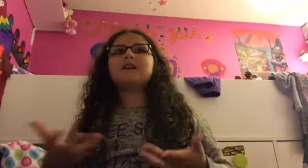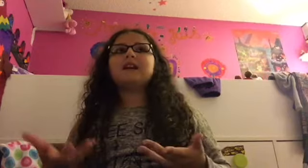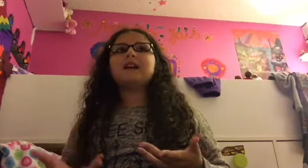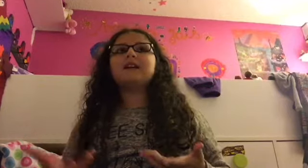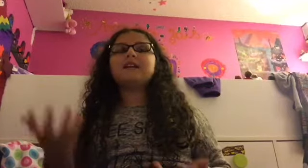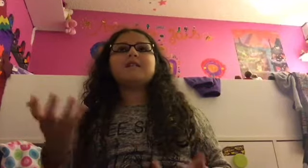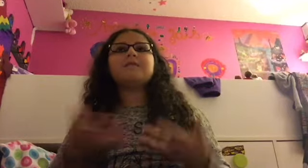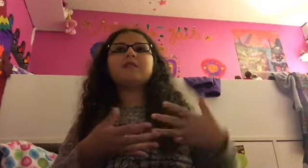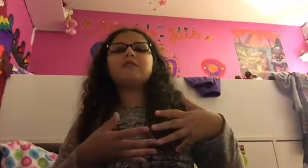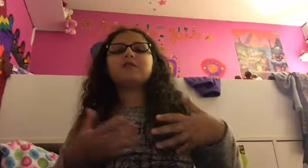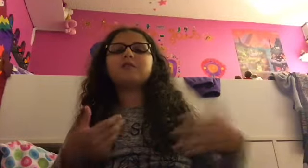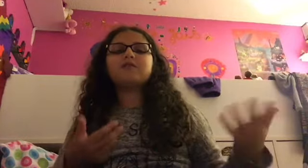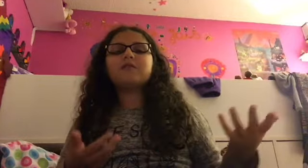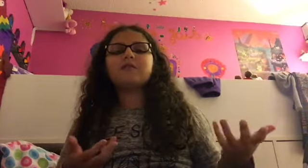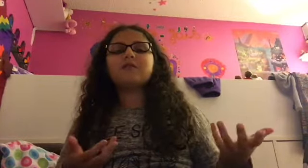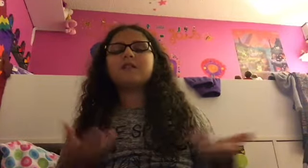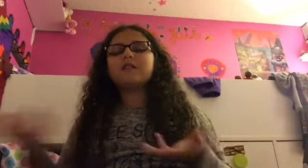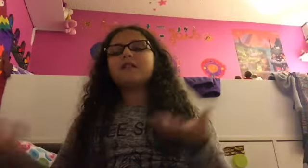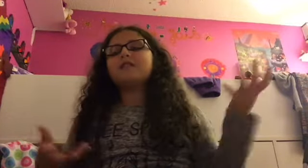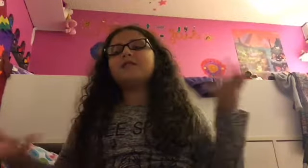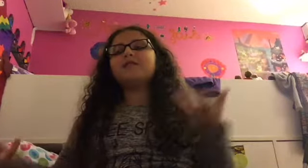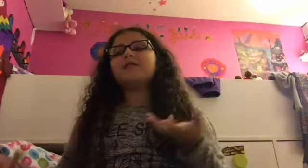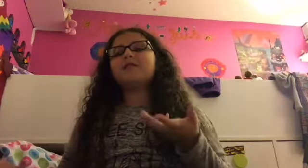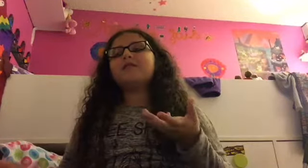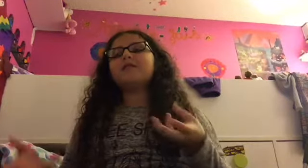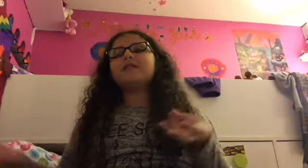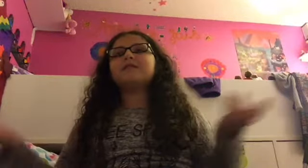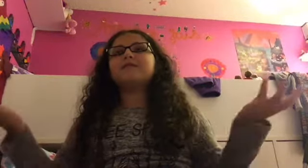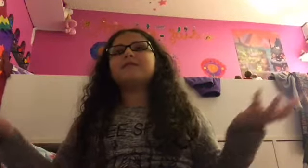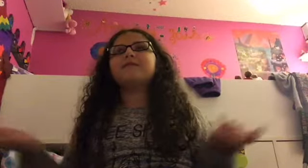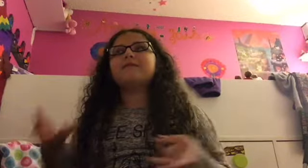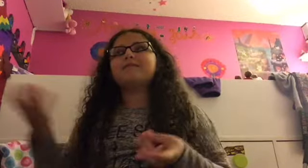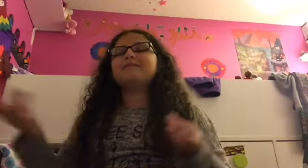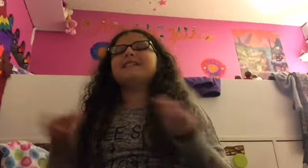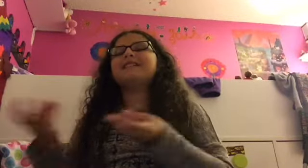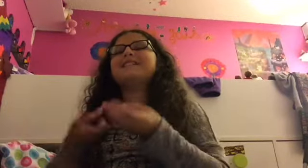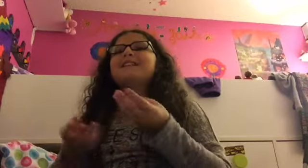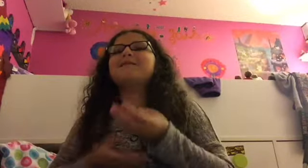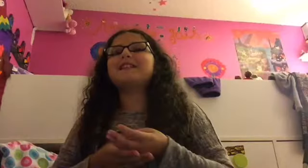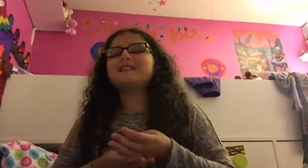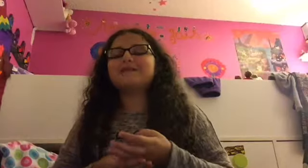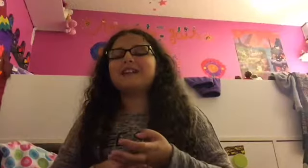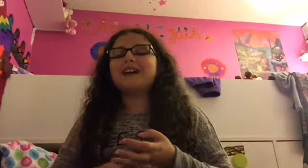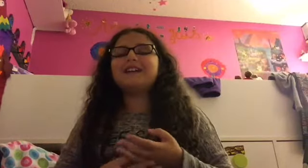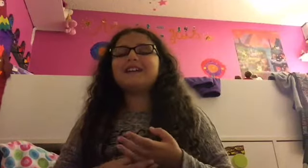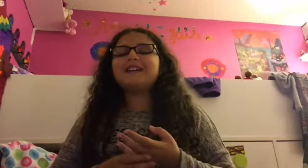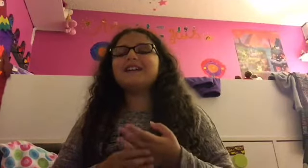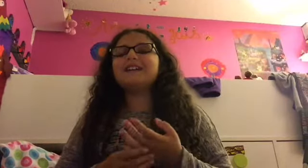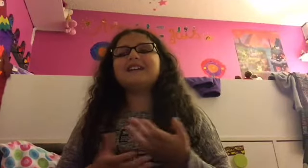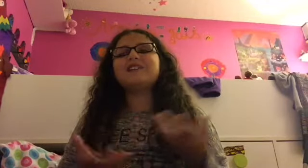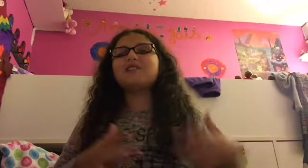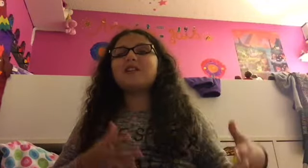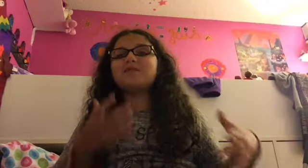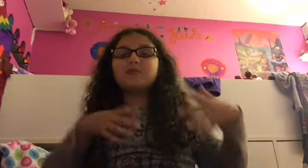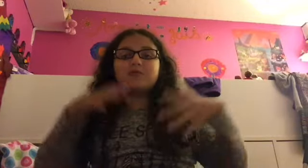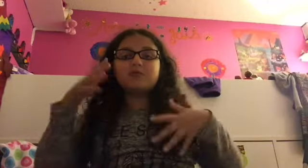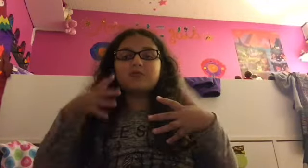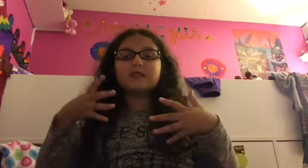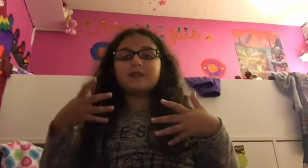Venezuela, pero yo no es de Venezuela, y yo no hablo mucho